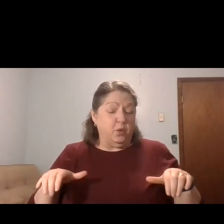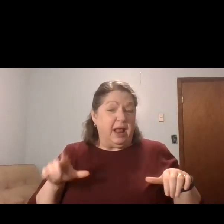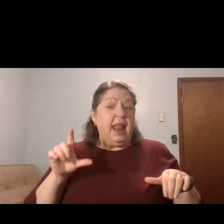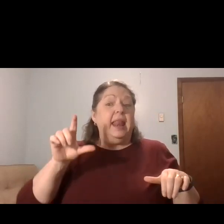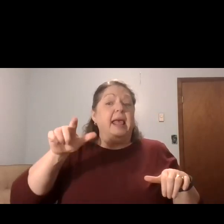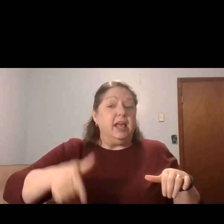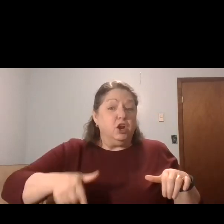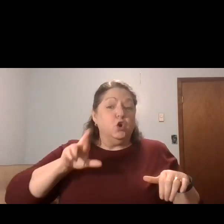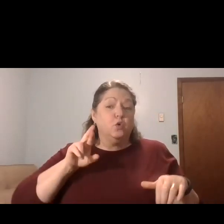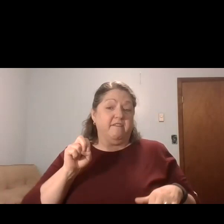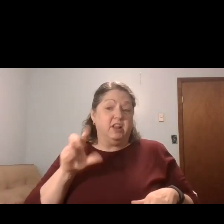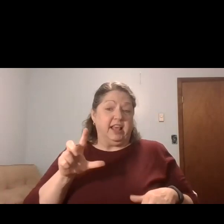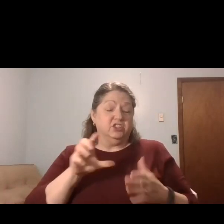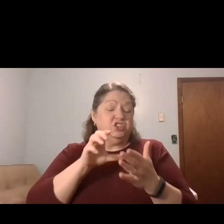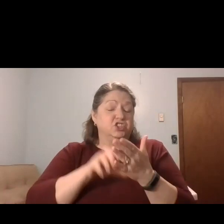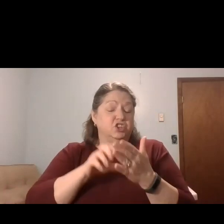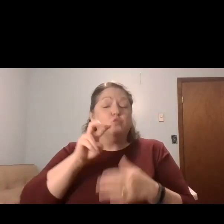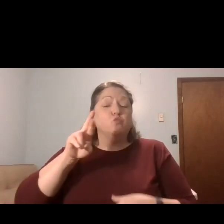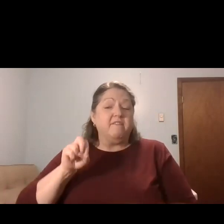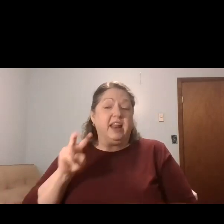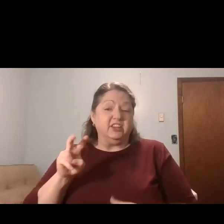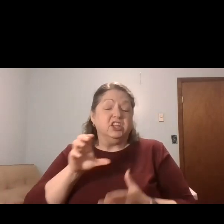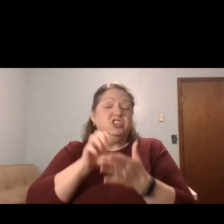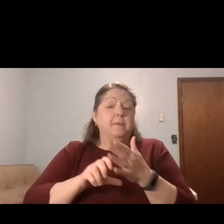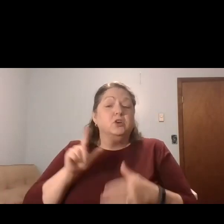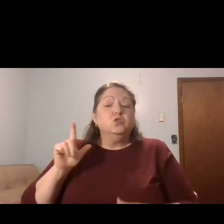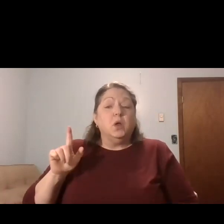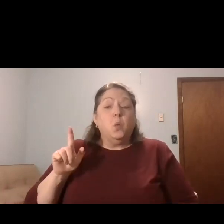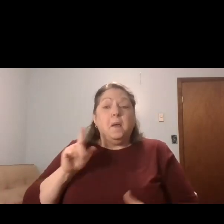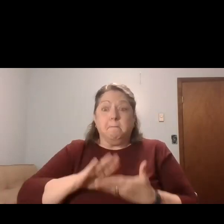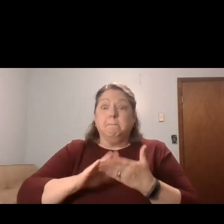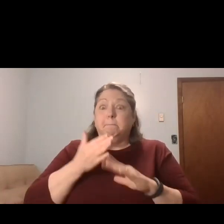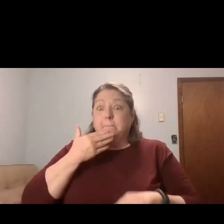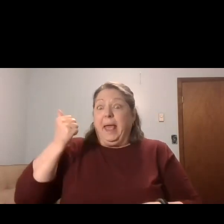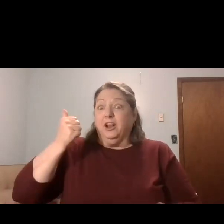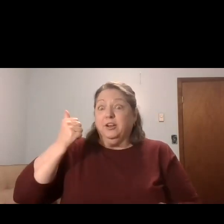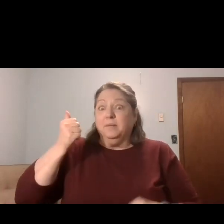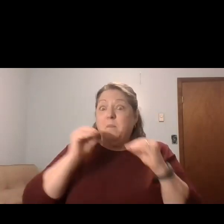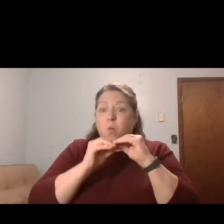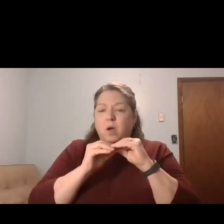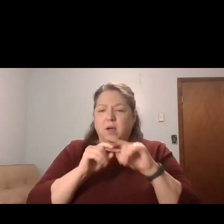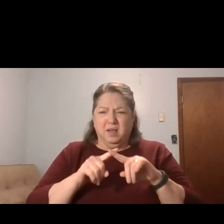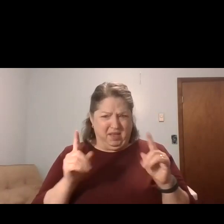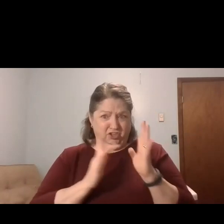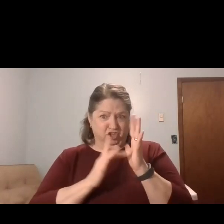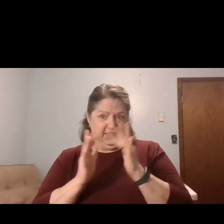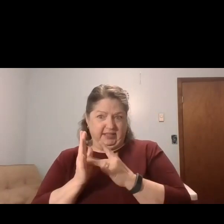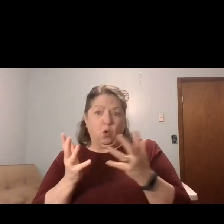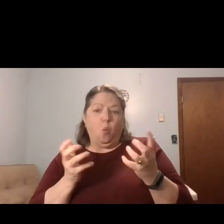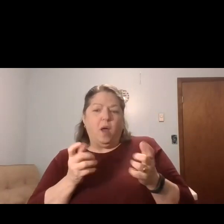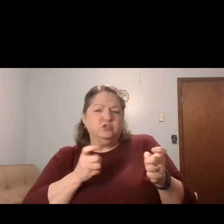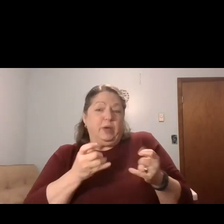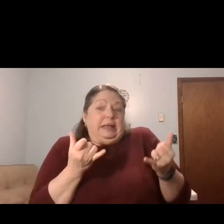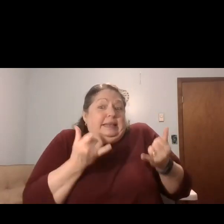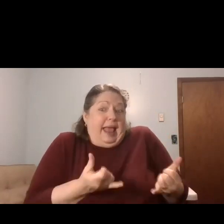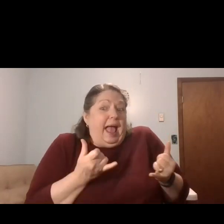21. However, Jesus also wants to reign today and does reign today in the hearts and lives of